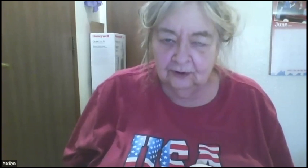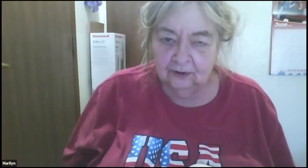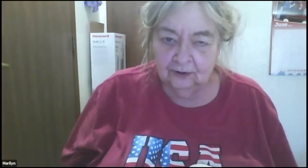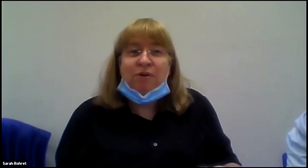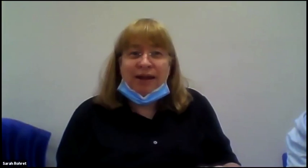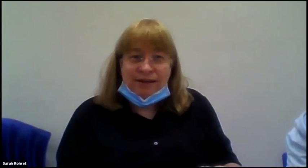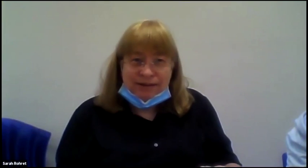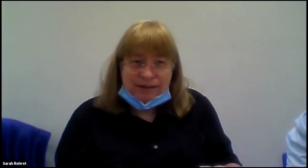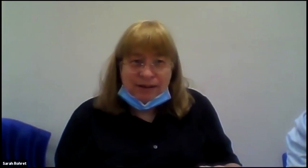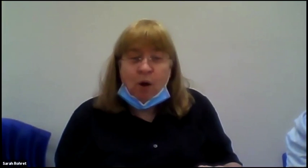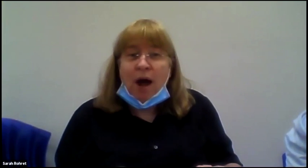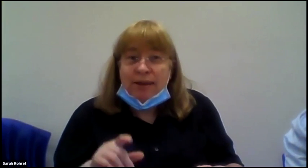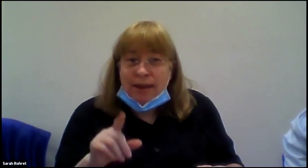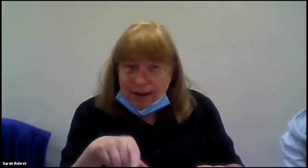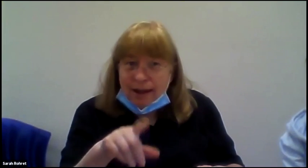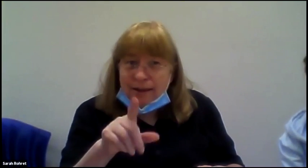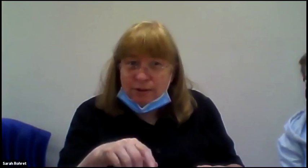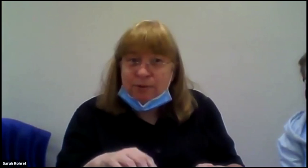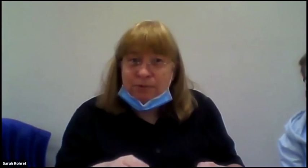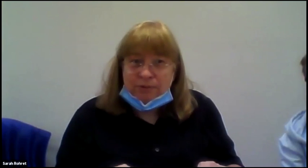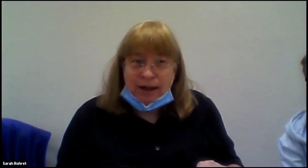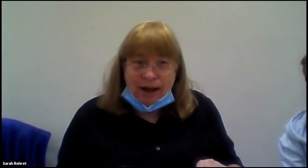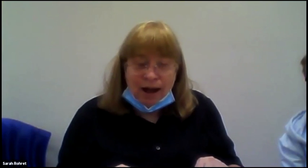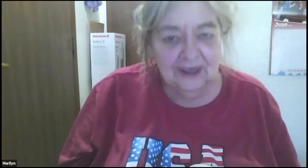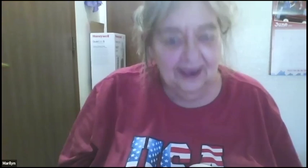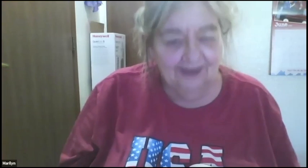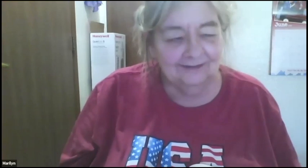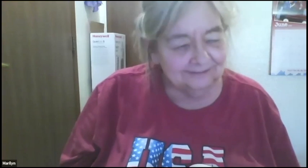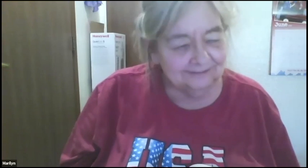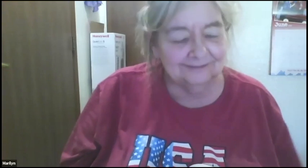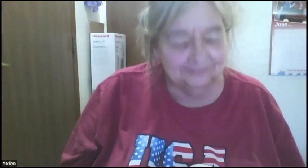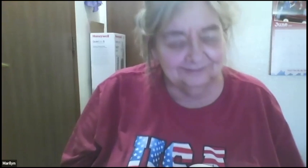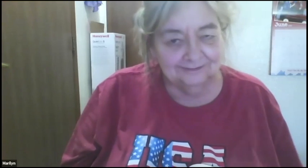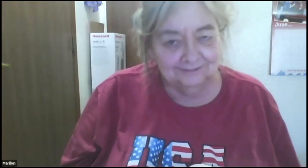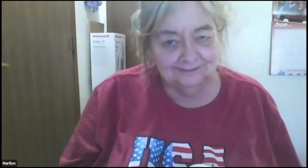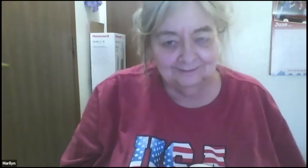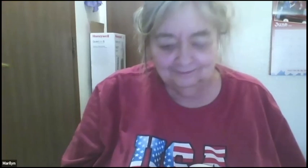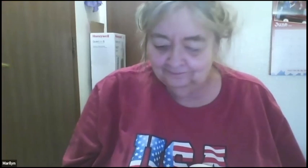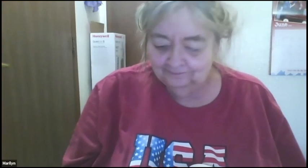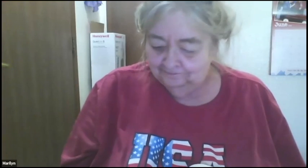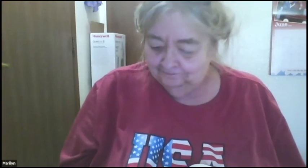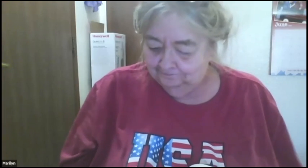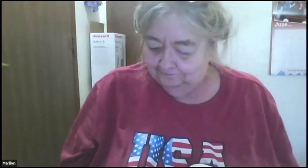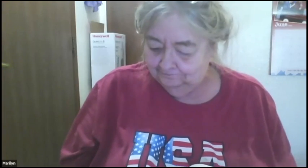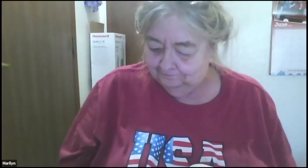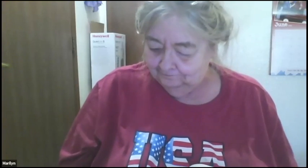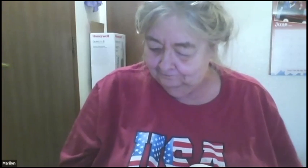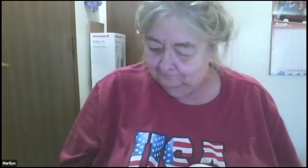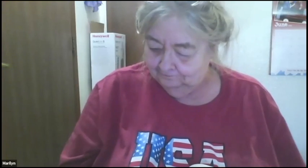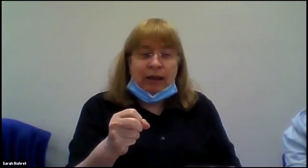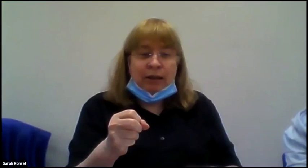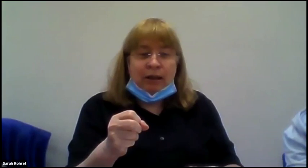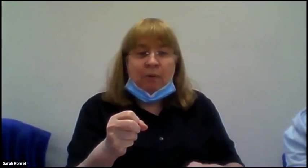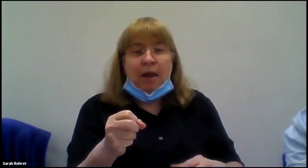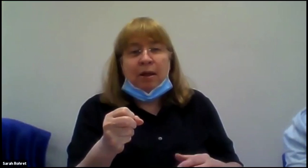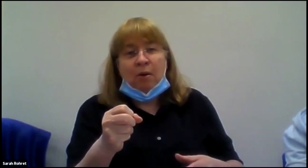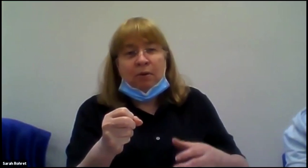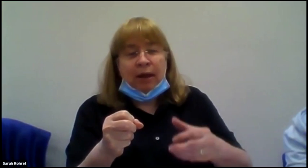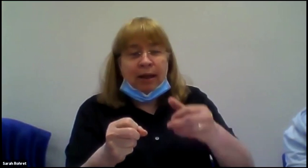Oh, do they? Yeah. Oh, yeah, they do. Yeah. Yep. Milk is, in the old days, they